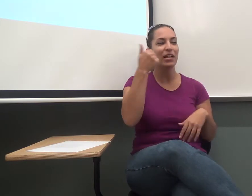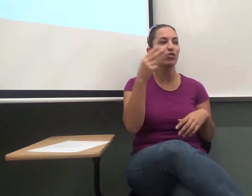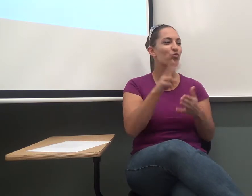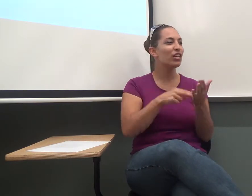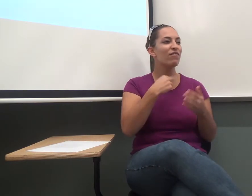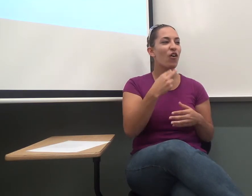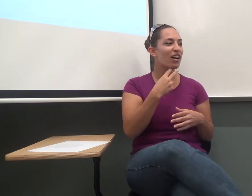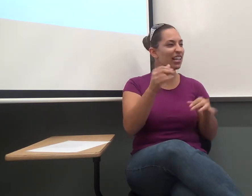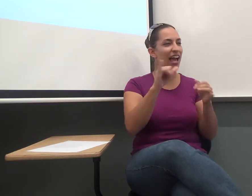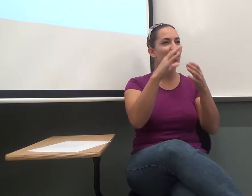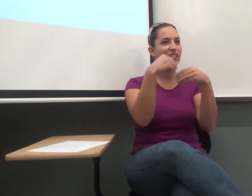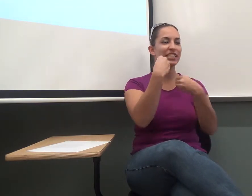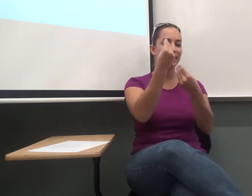story.